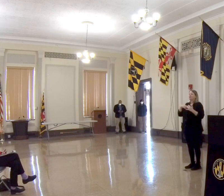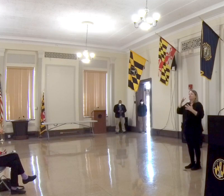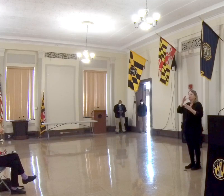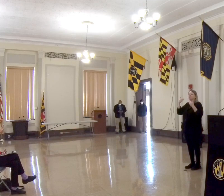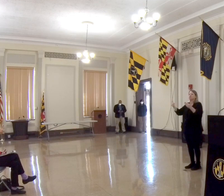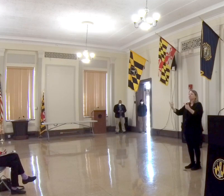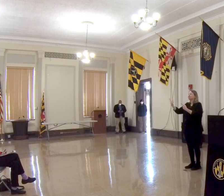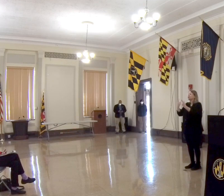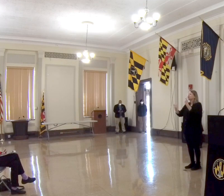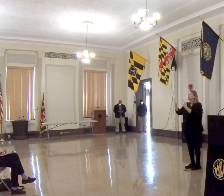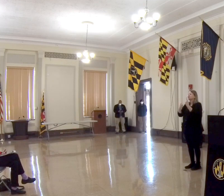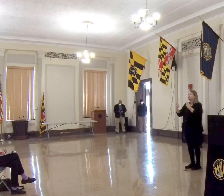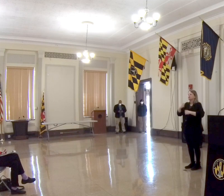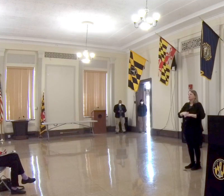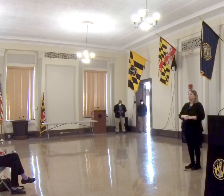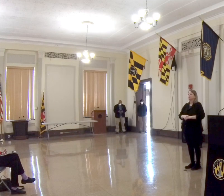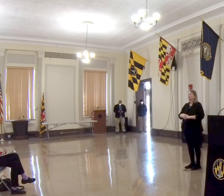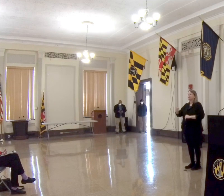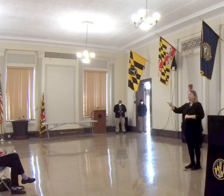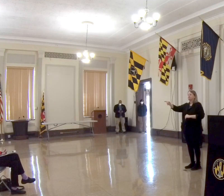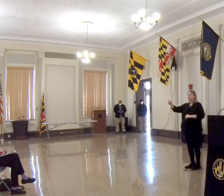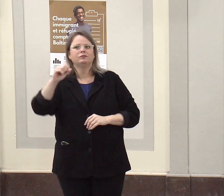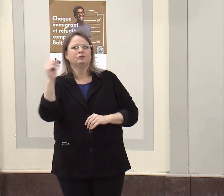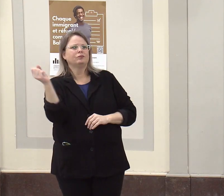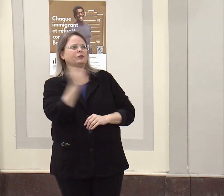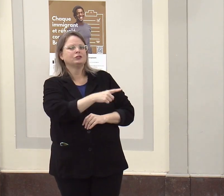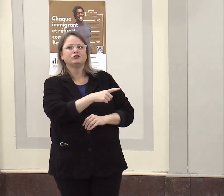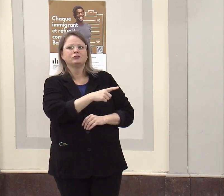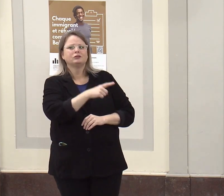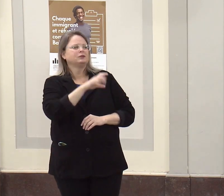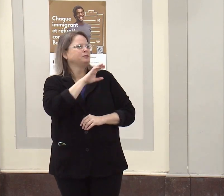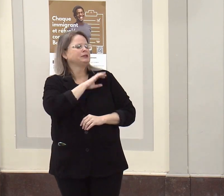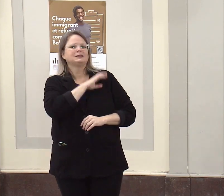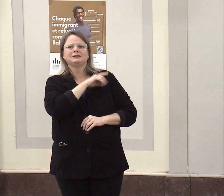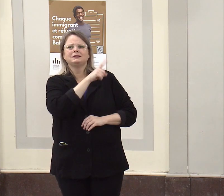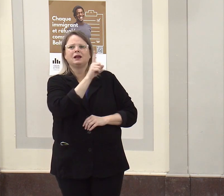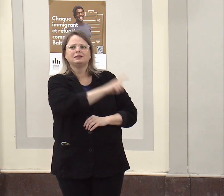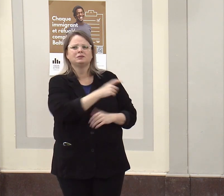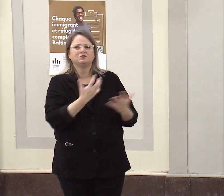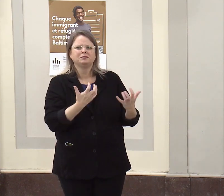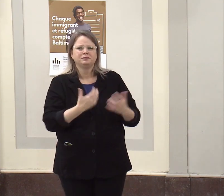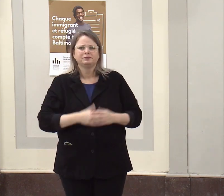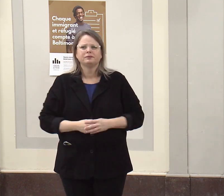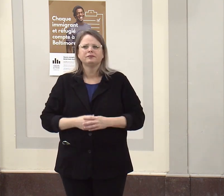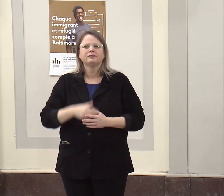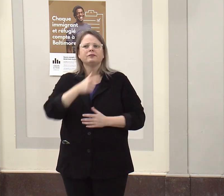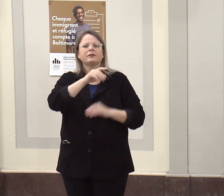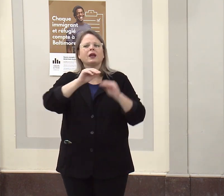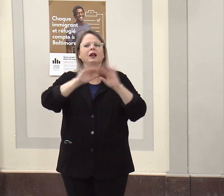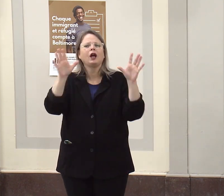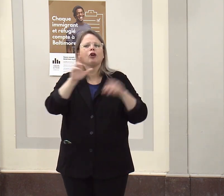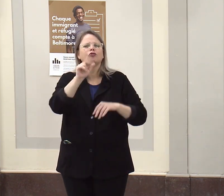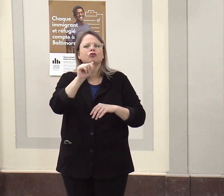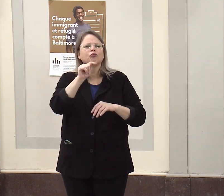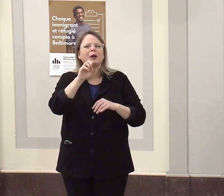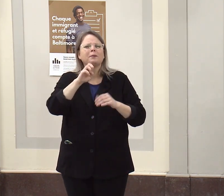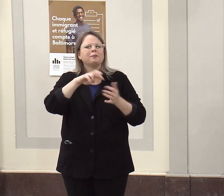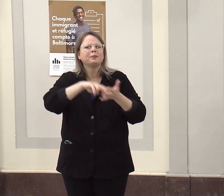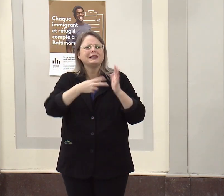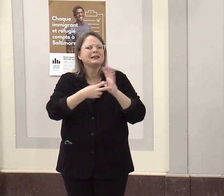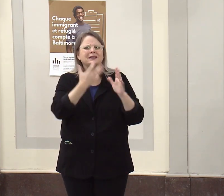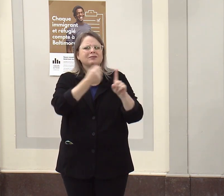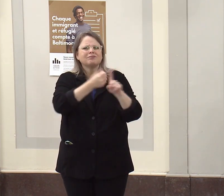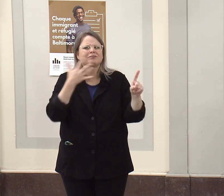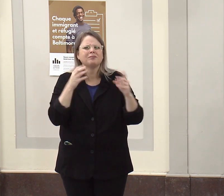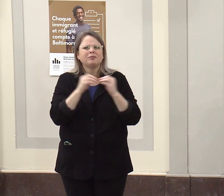Commissioner just a clarification on the clearance rate? Is that to date? Tell me how that works, with how you calculate. That is the 2020 clearance